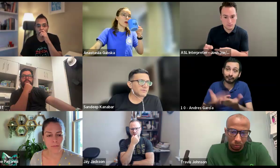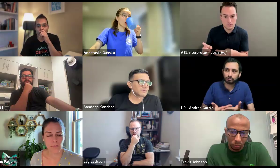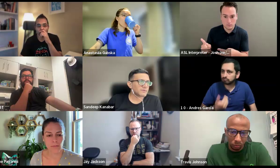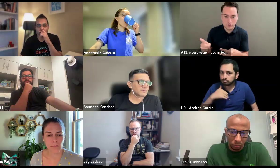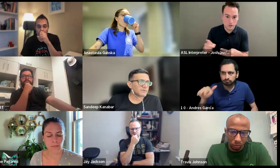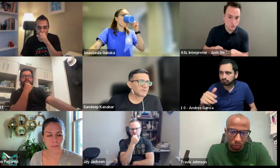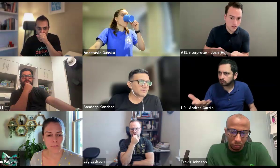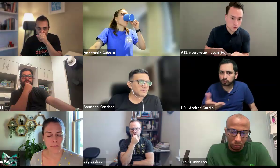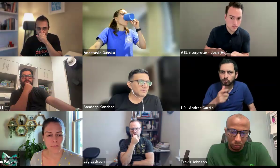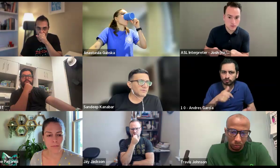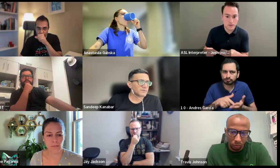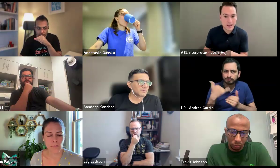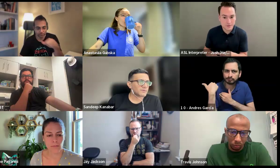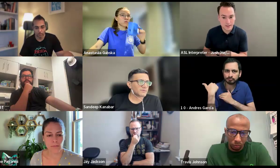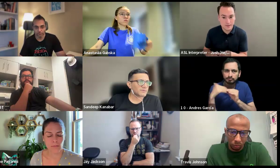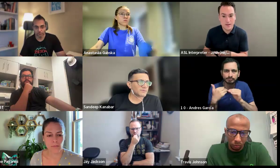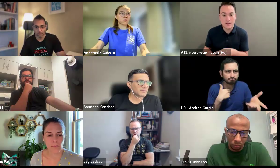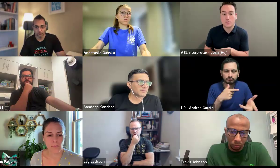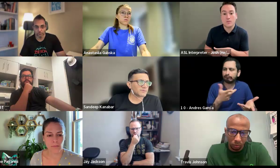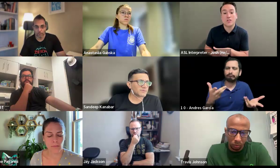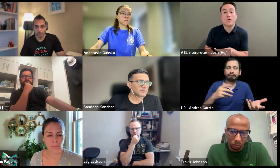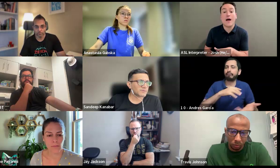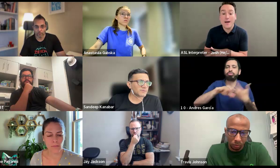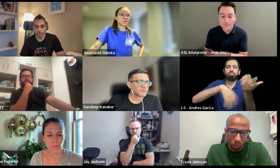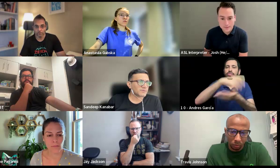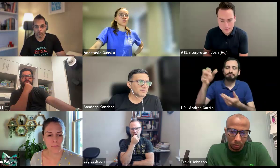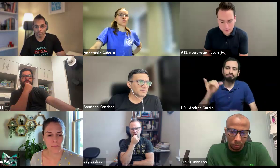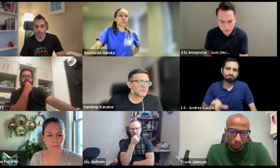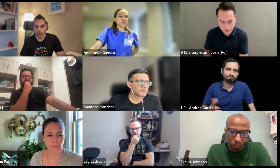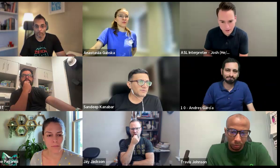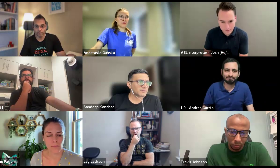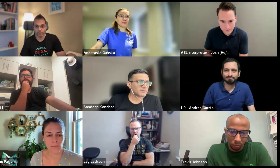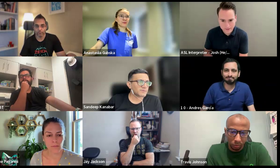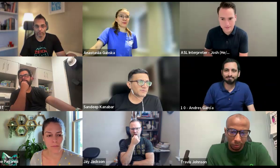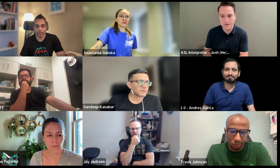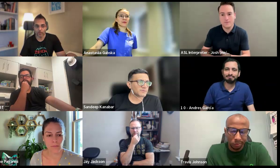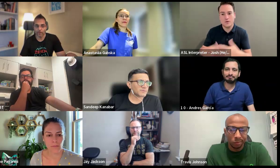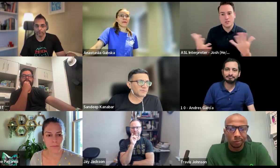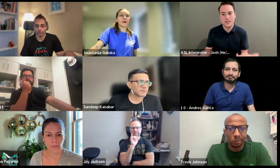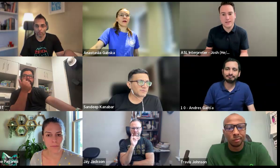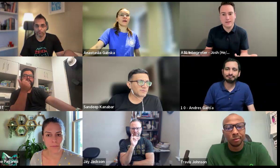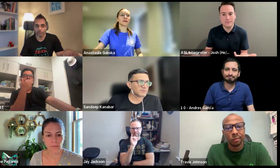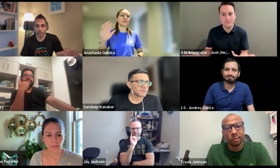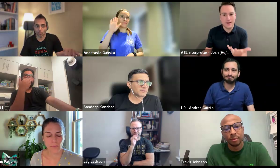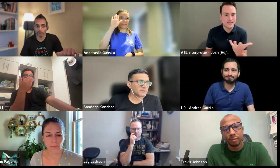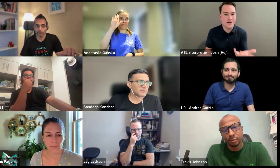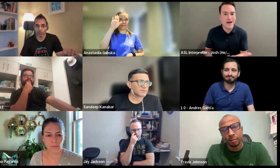with, do you want interpreters or captioning? So when we showed up to the conference, unfortunately, they did not